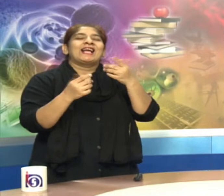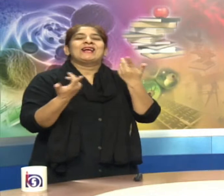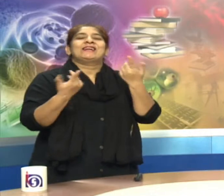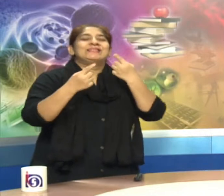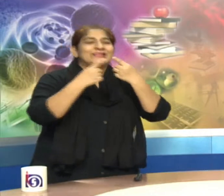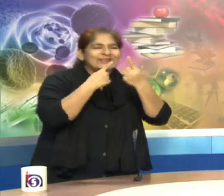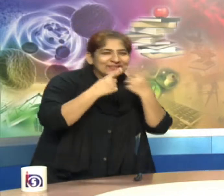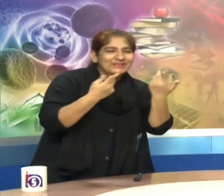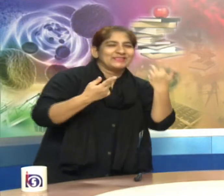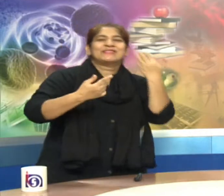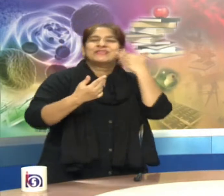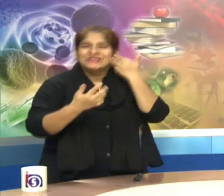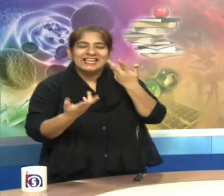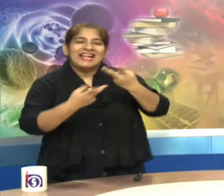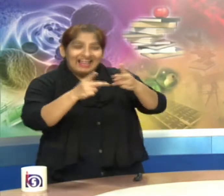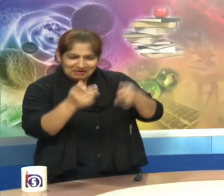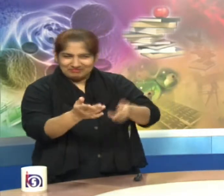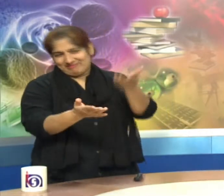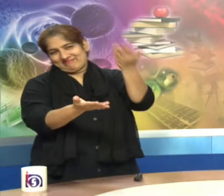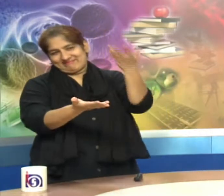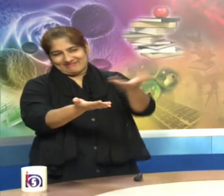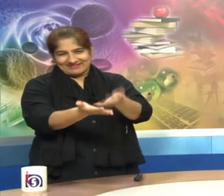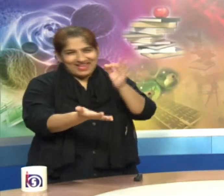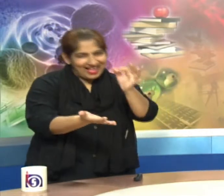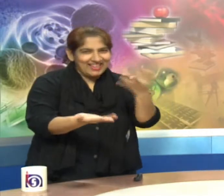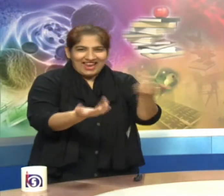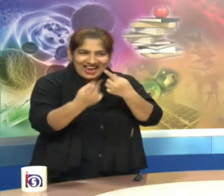the retailers.